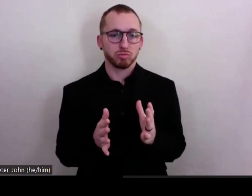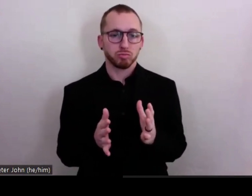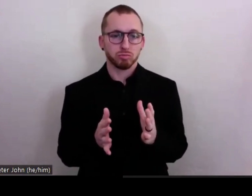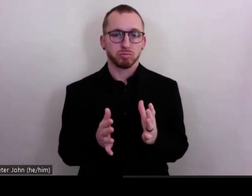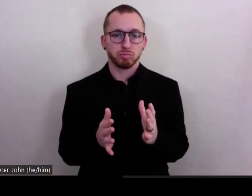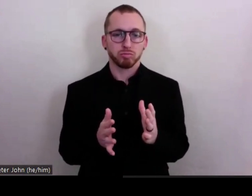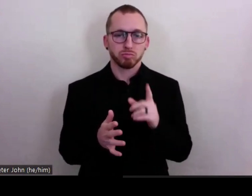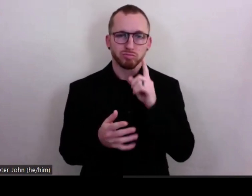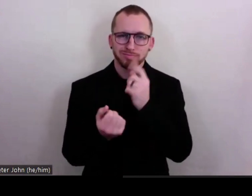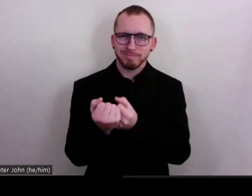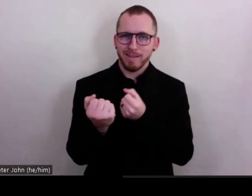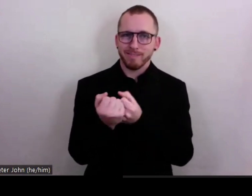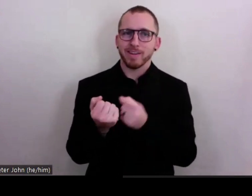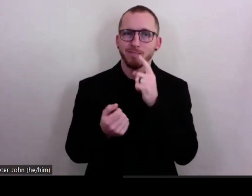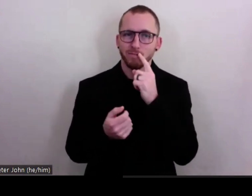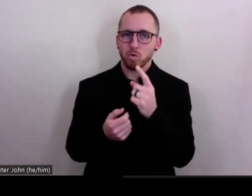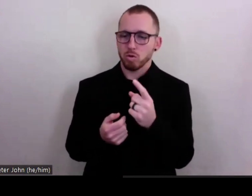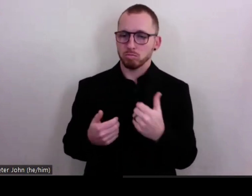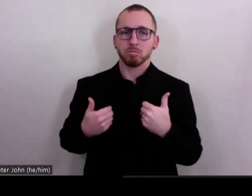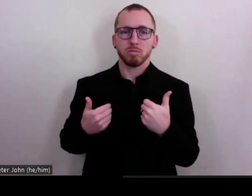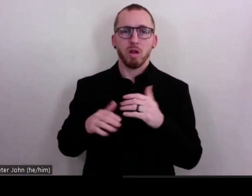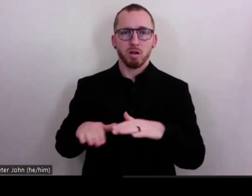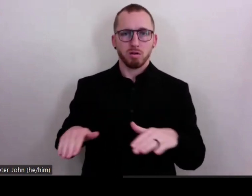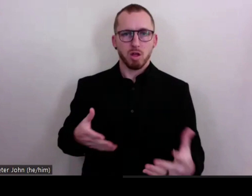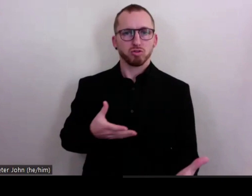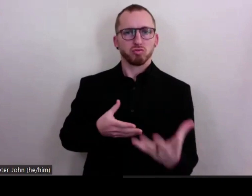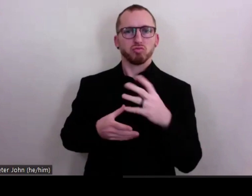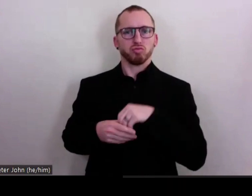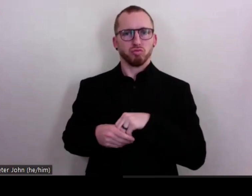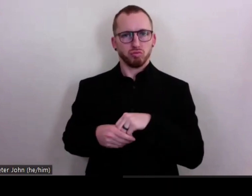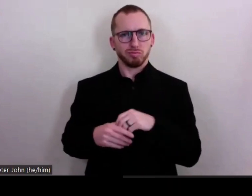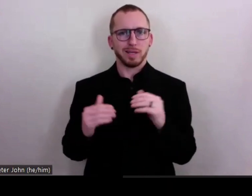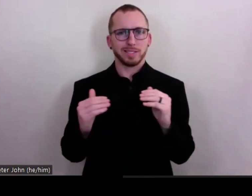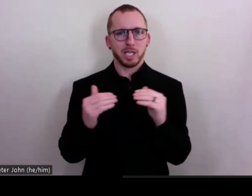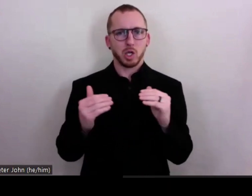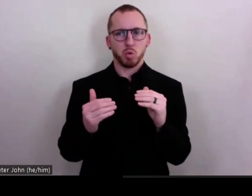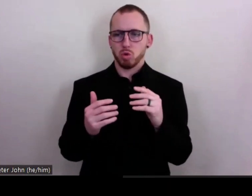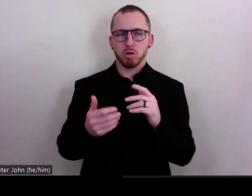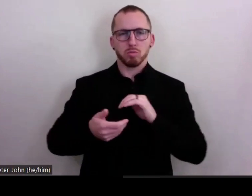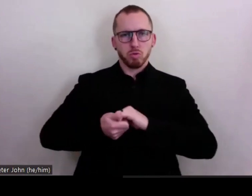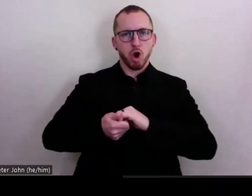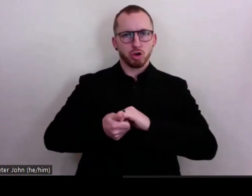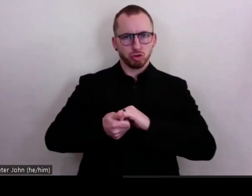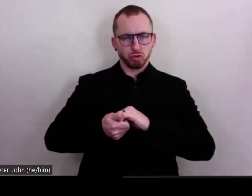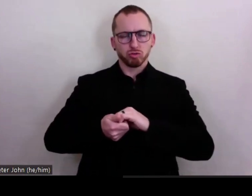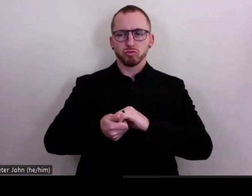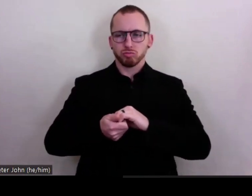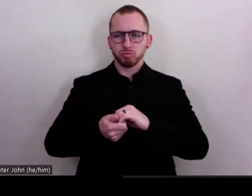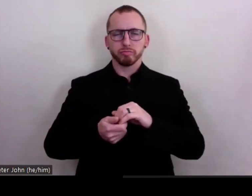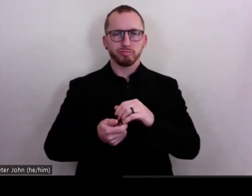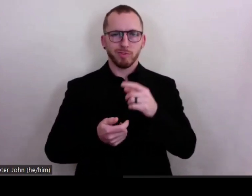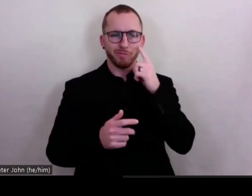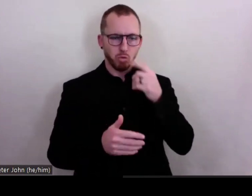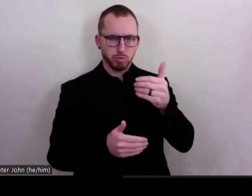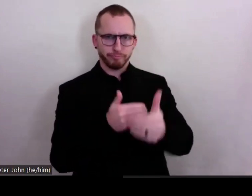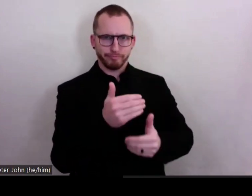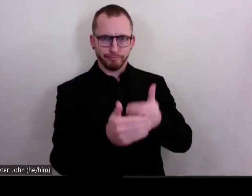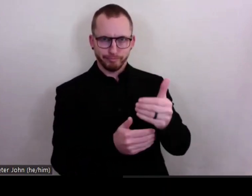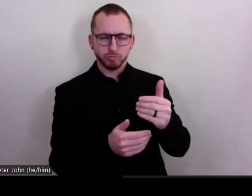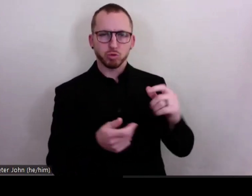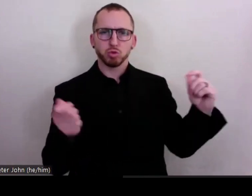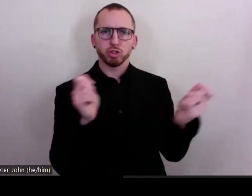for the inclusion of young adults as equal partners in the process of system change on local, state, and national